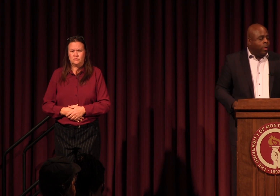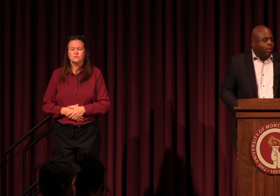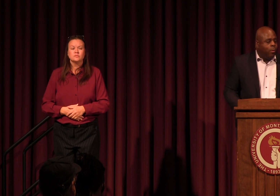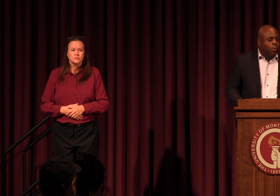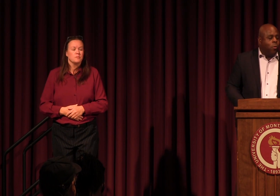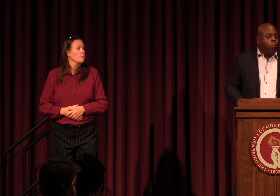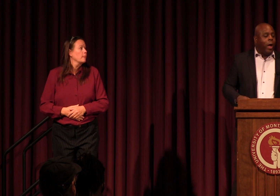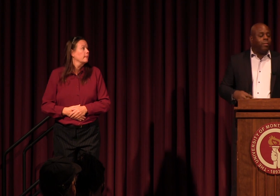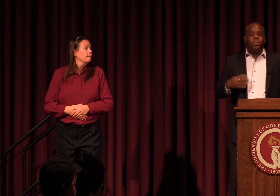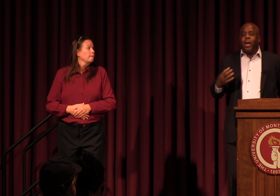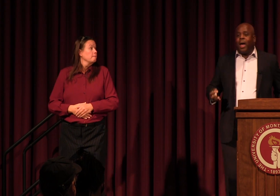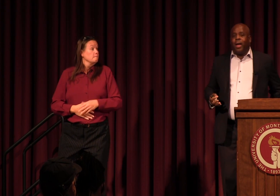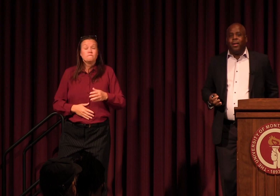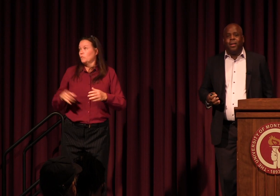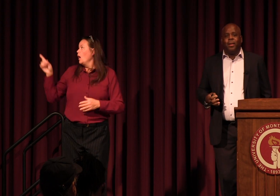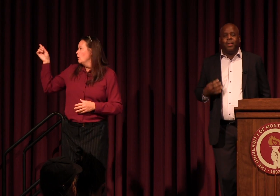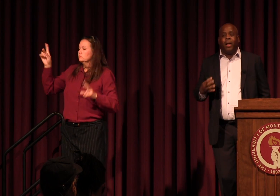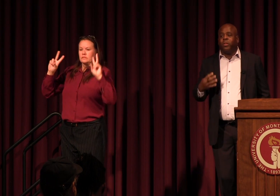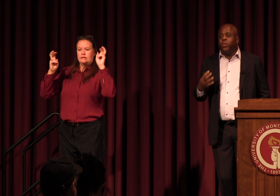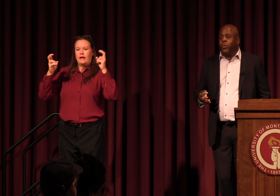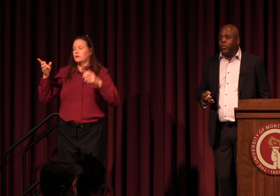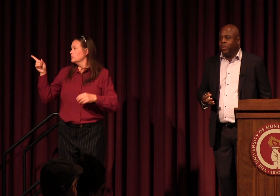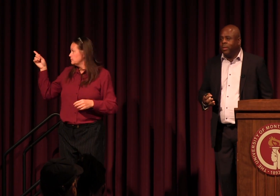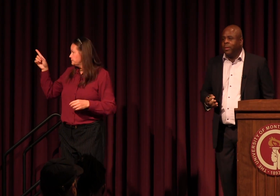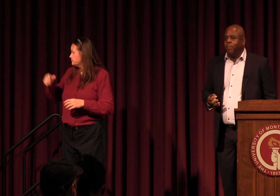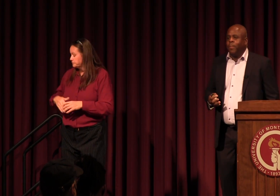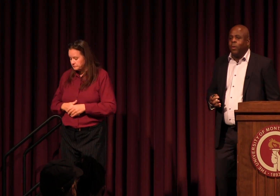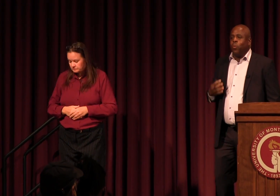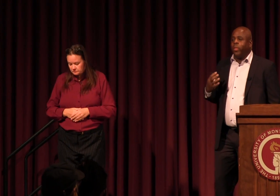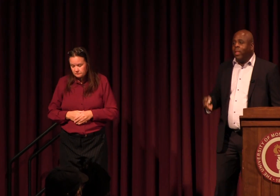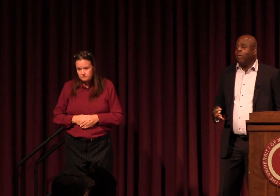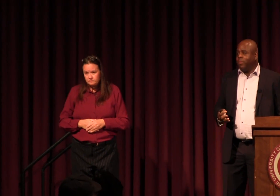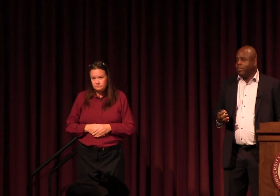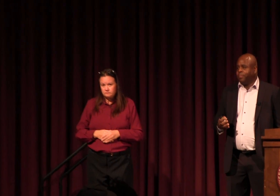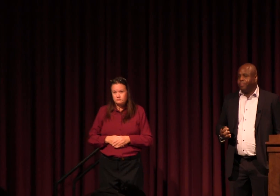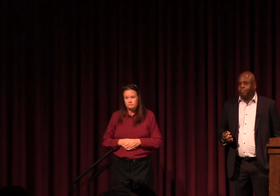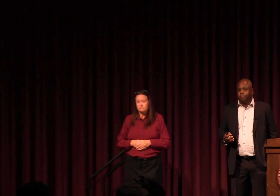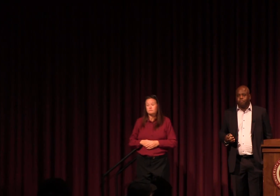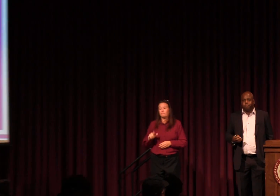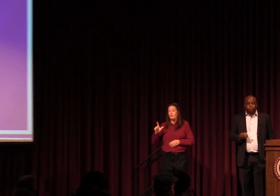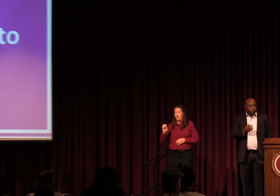So, what's JEDI got to do with love?